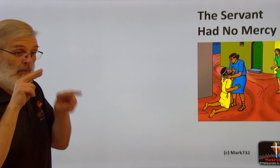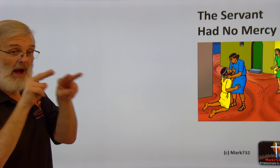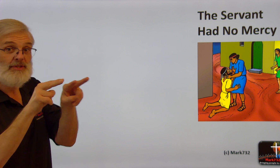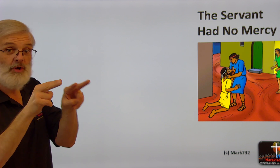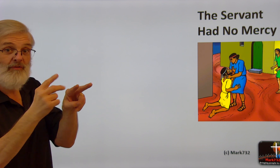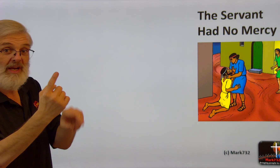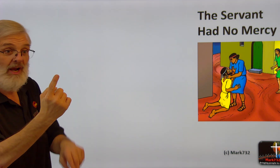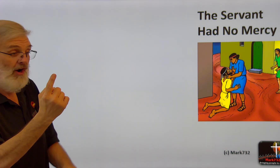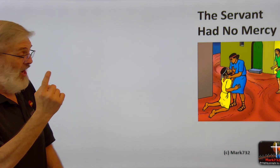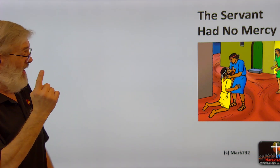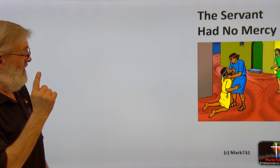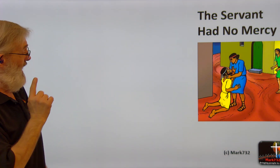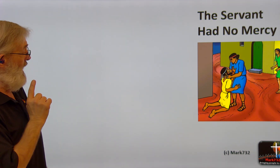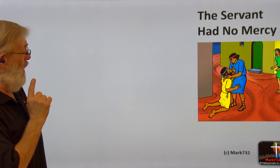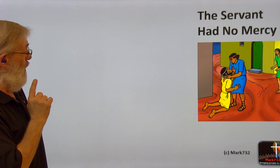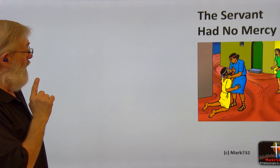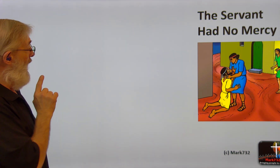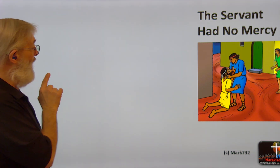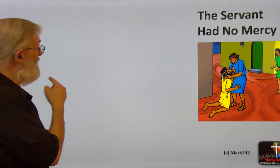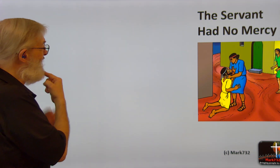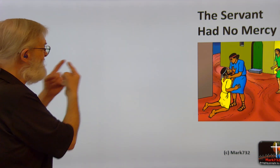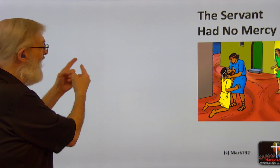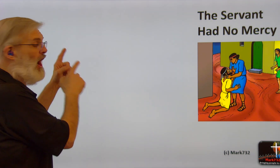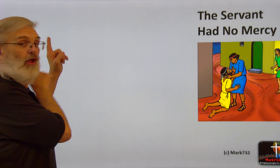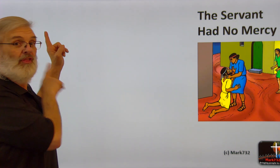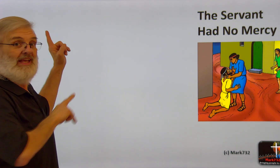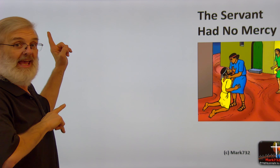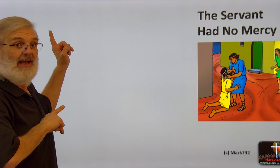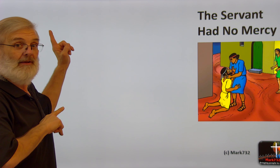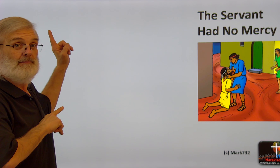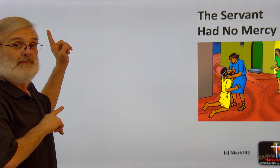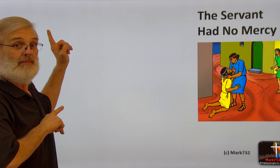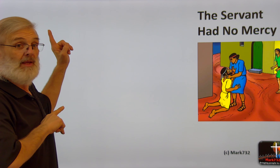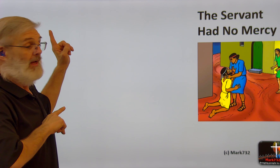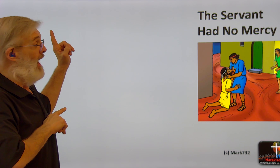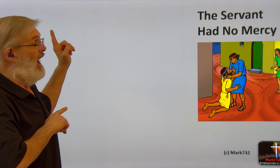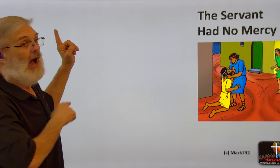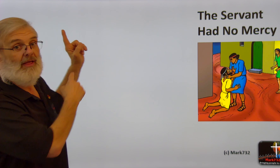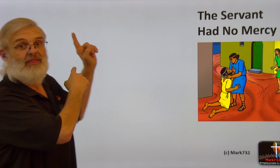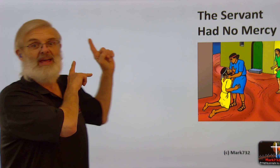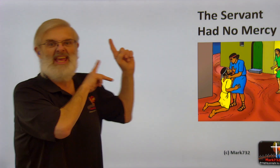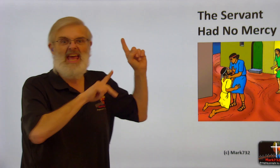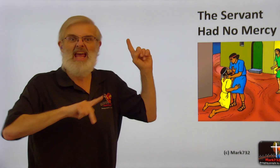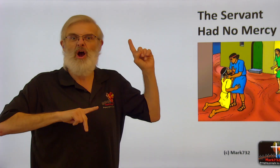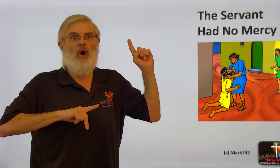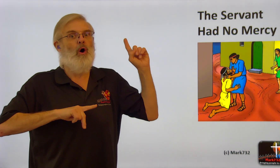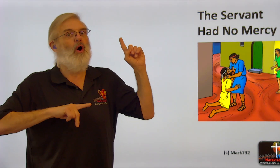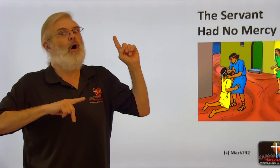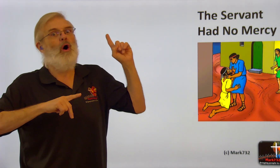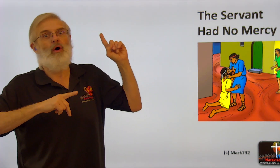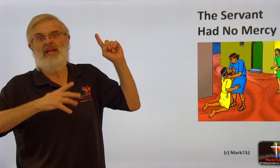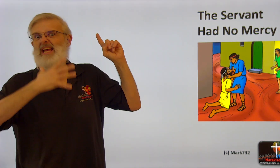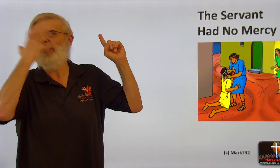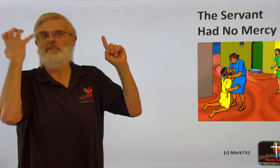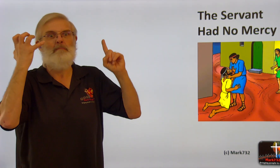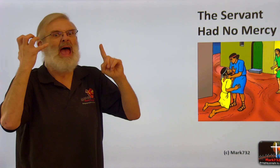watching over here. They go and they tell the king. And the king, he is